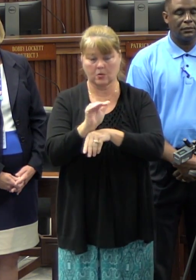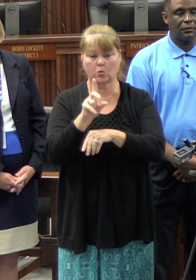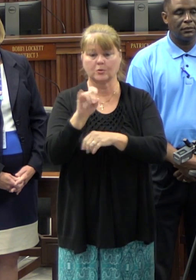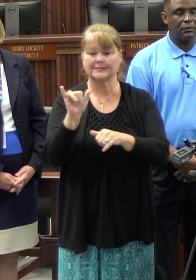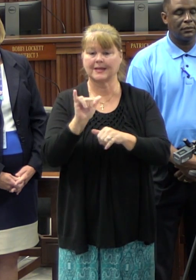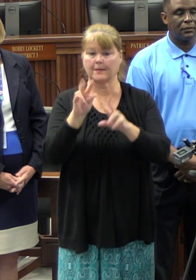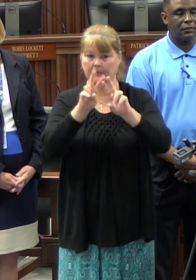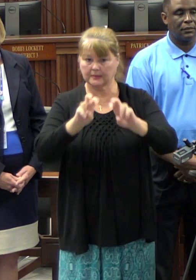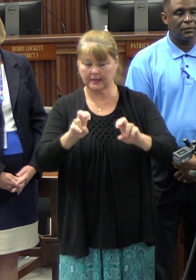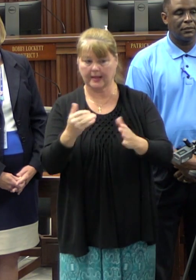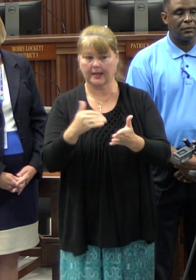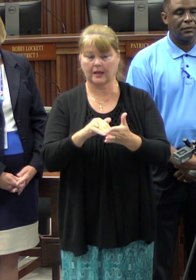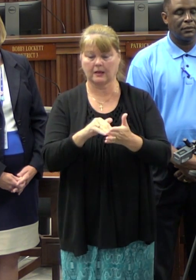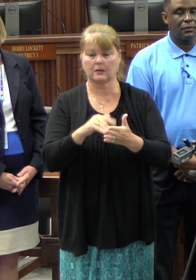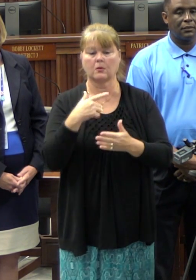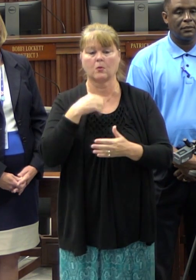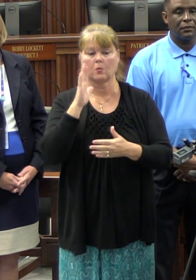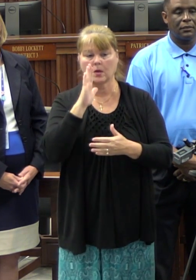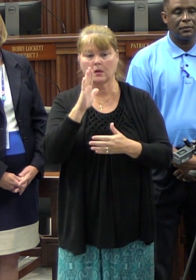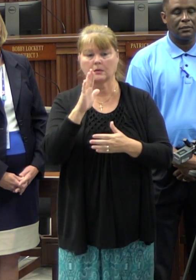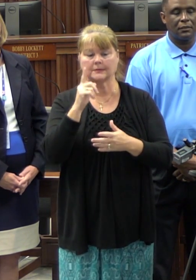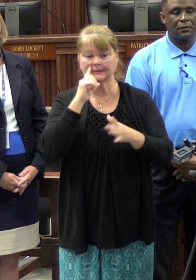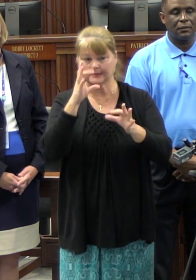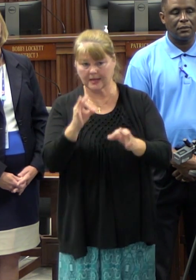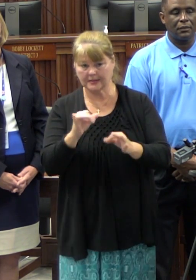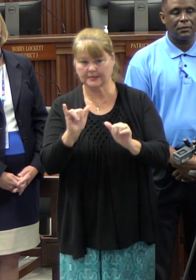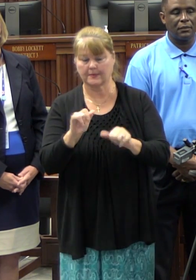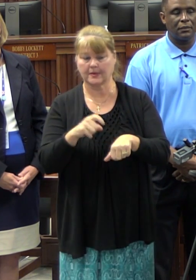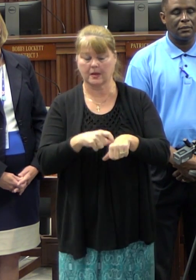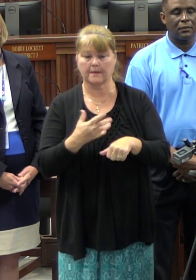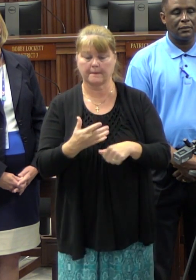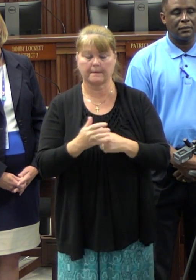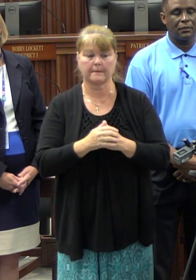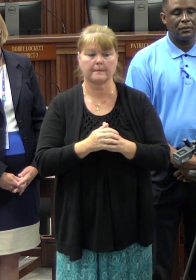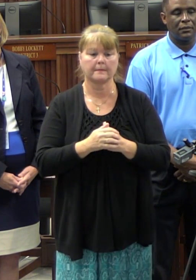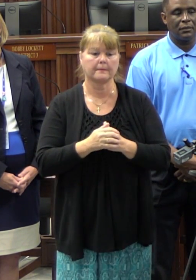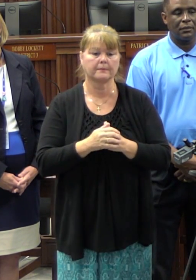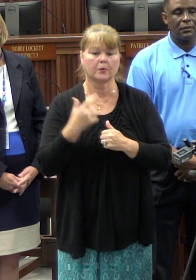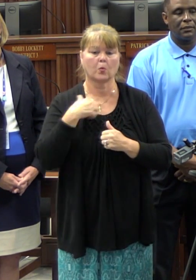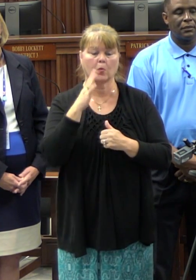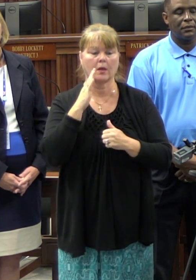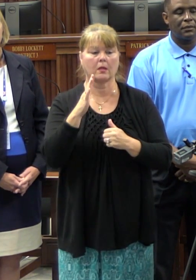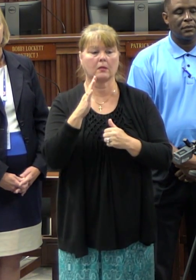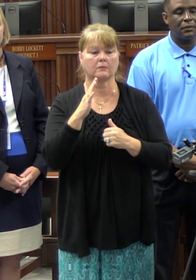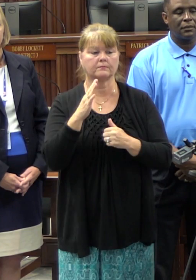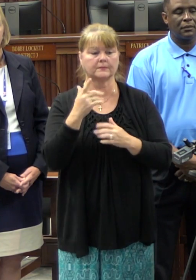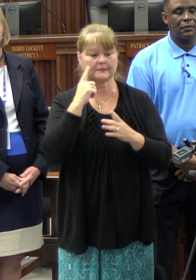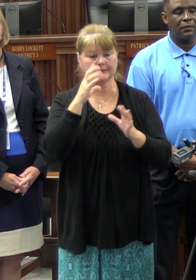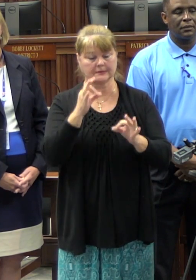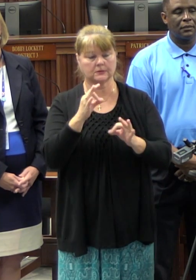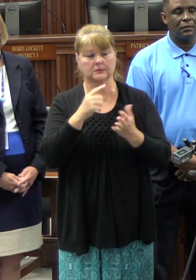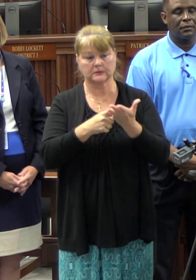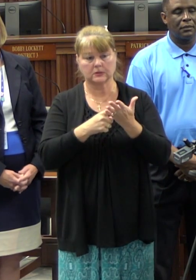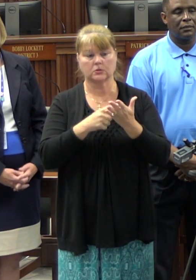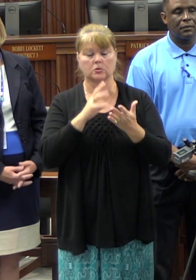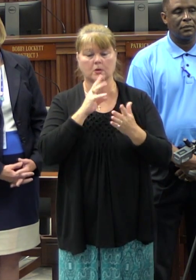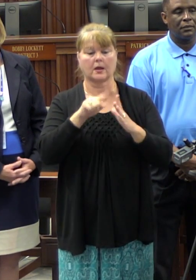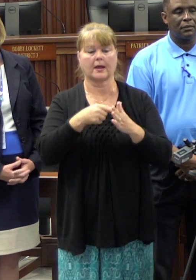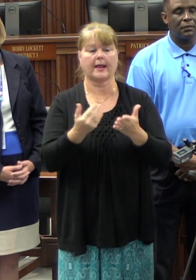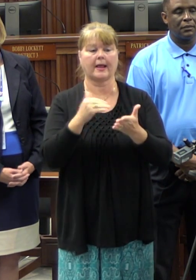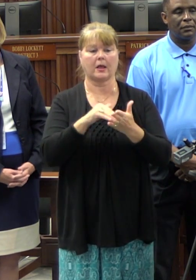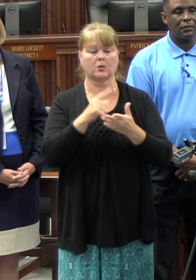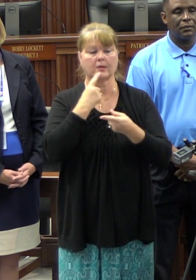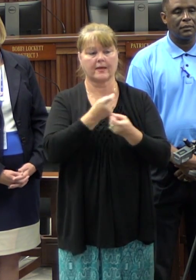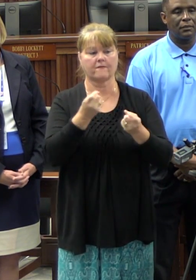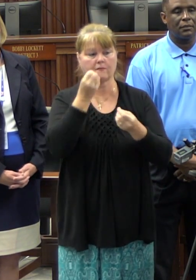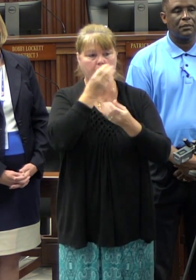same analysis at that time. We'll do the same decision-making at that time. And we'll convene the command policy group if we need to in order to give them